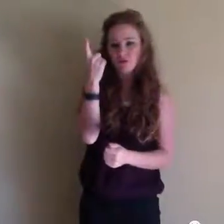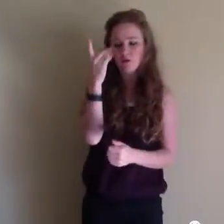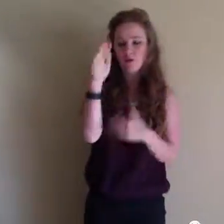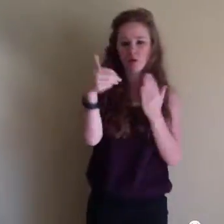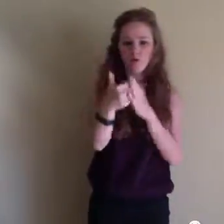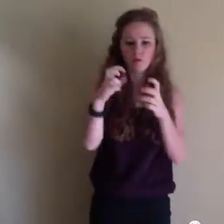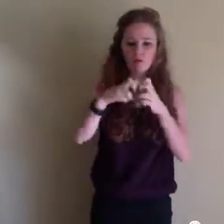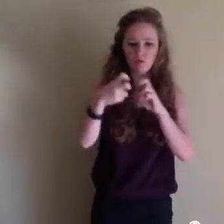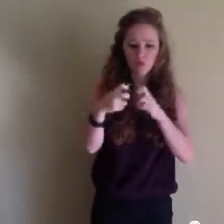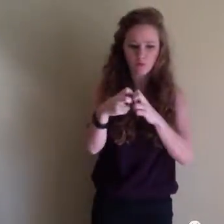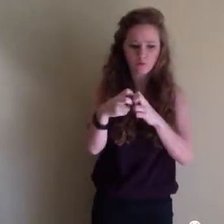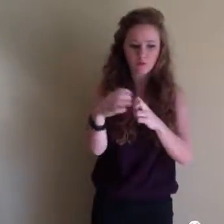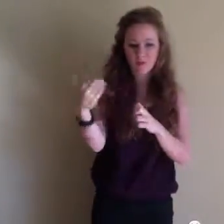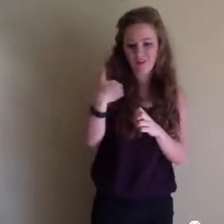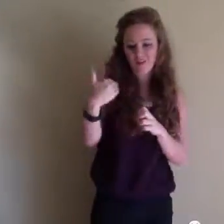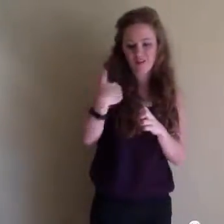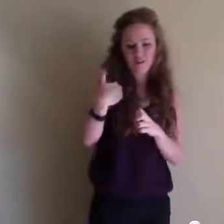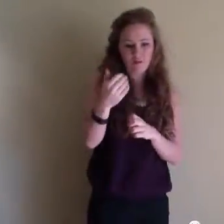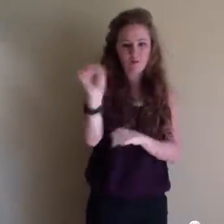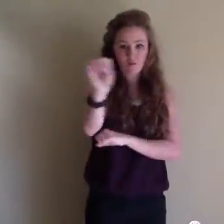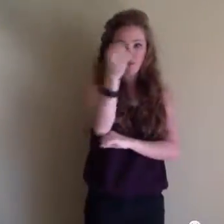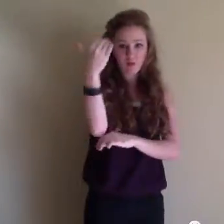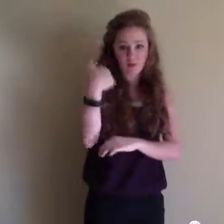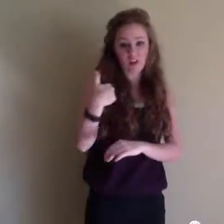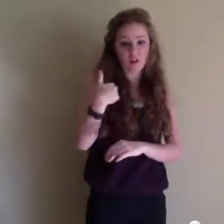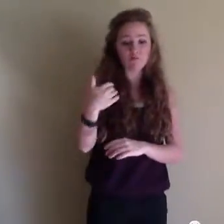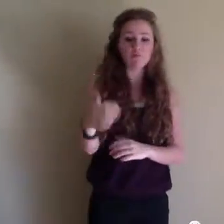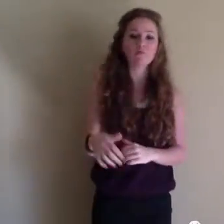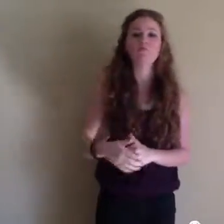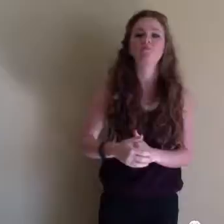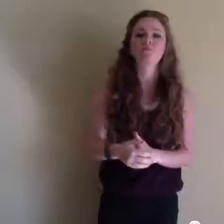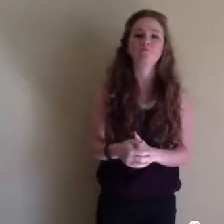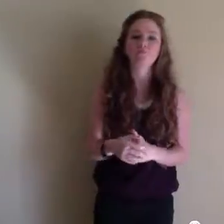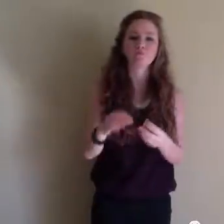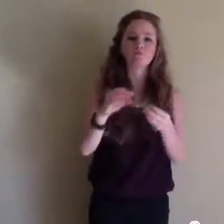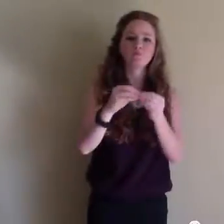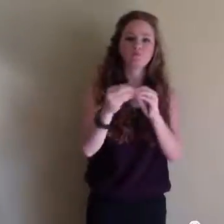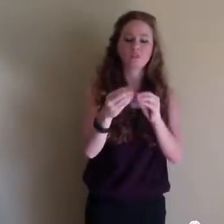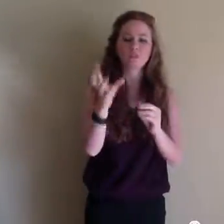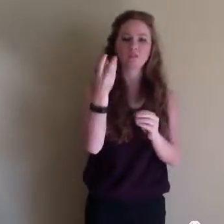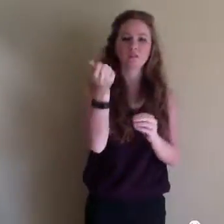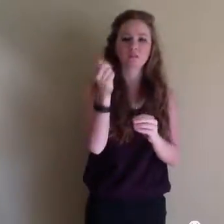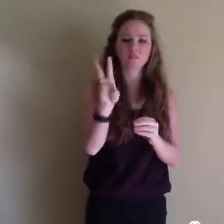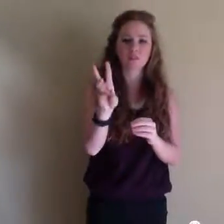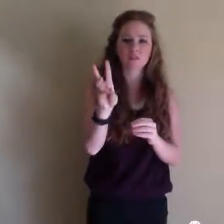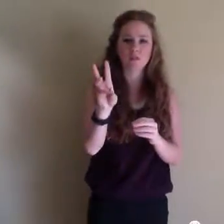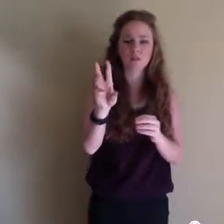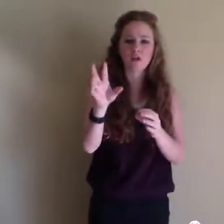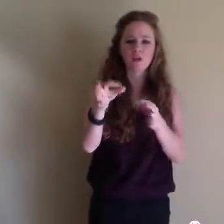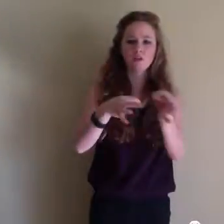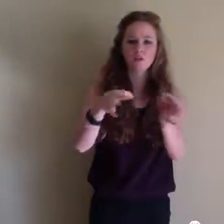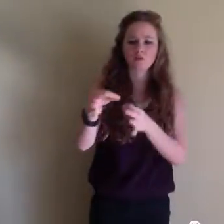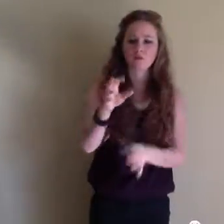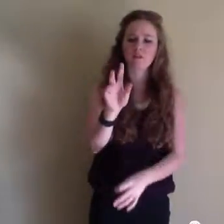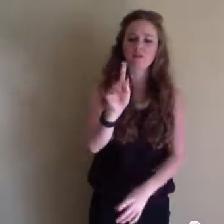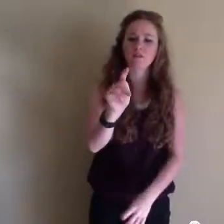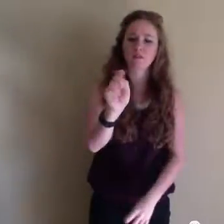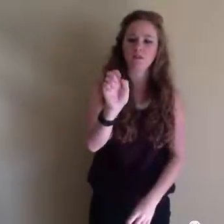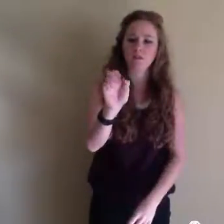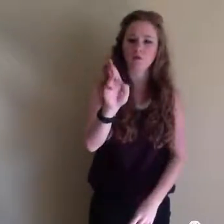They didn't understand all of the problems that they were having, and that the group that was revolting were having.